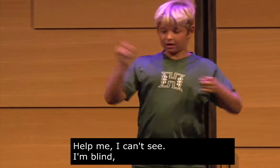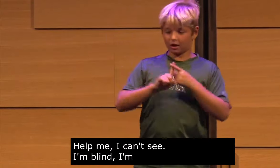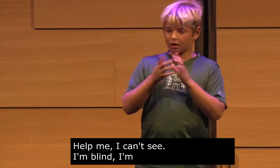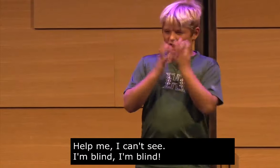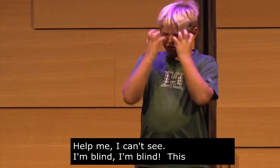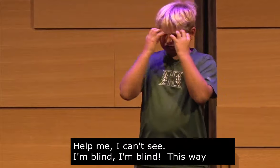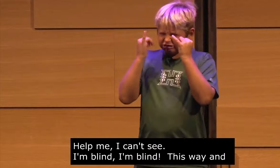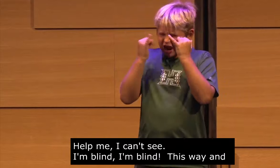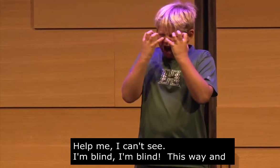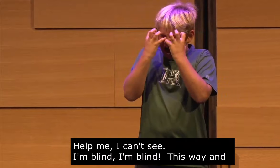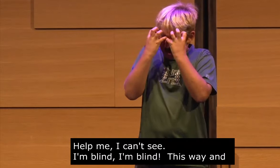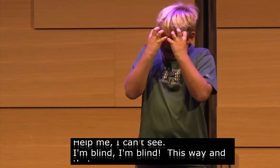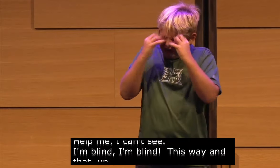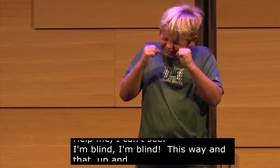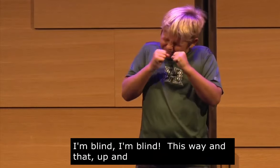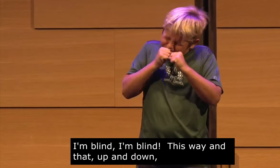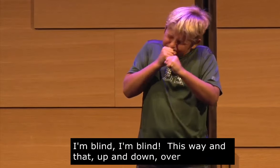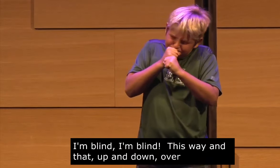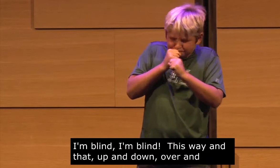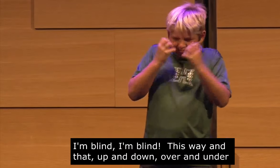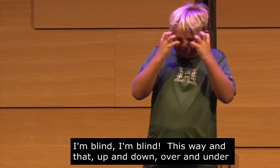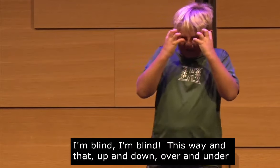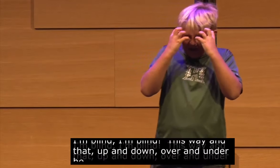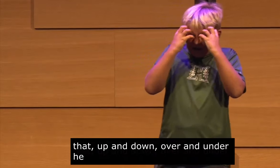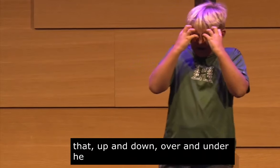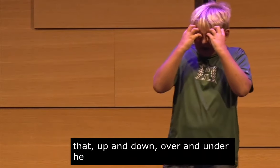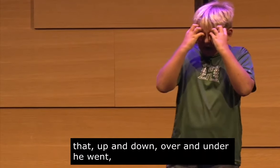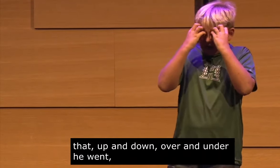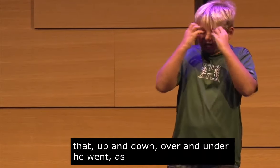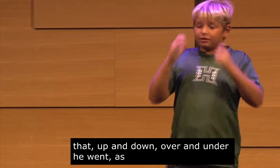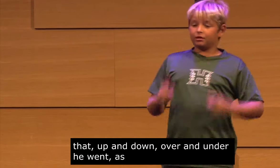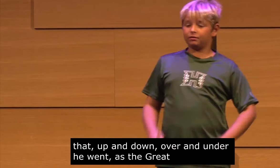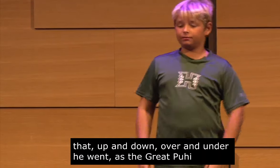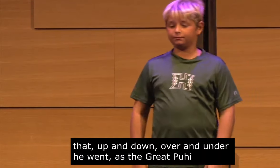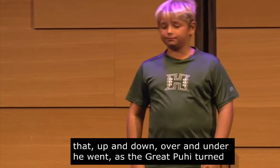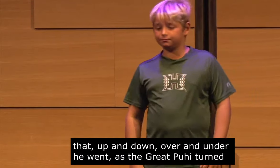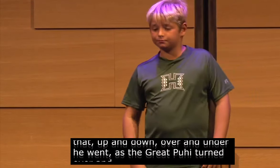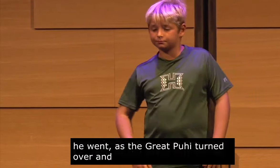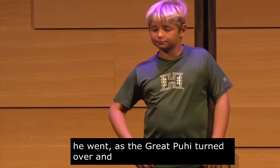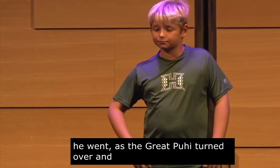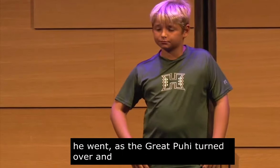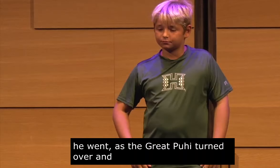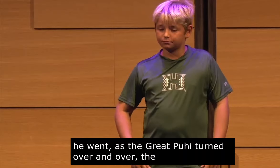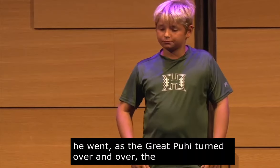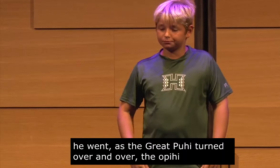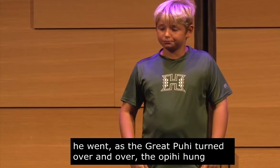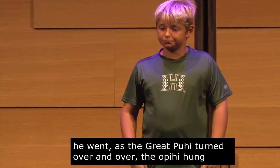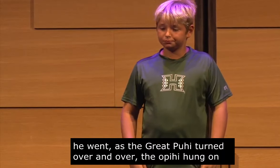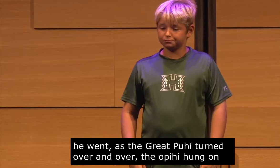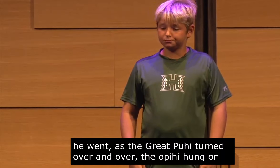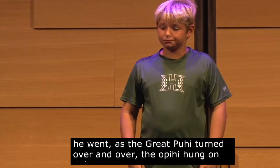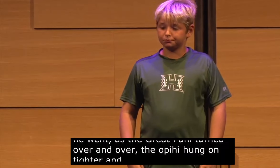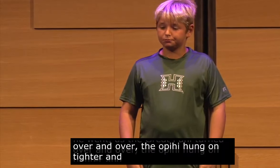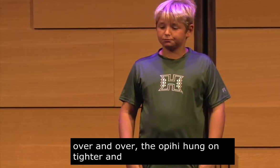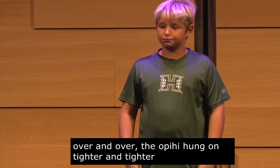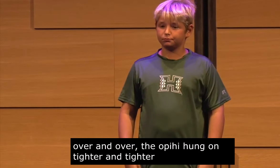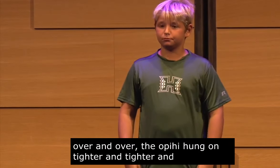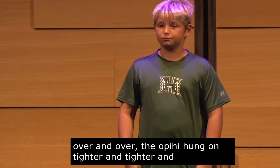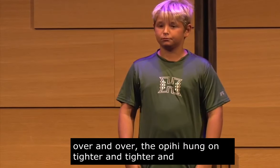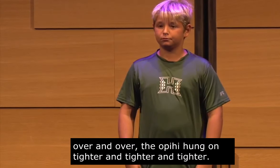blind." This way and that, up and down, over and under, he went. As the great Puhi turned over and over, the Opihai hung on tighter and tighter